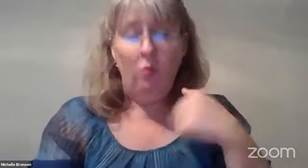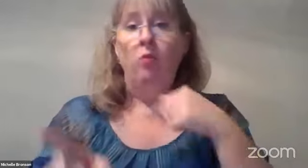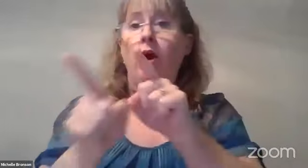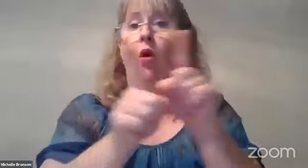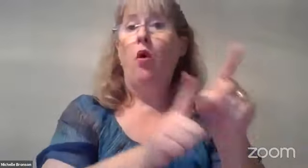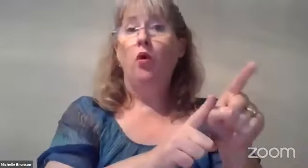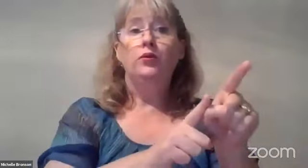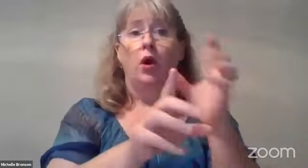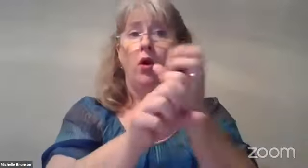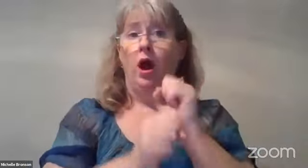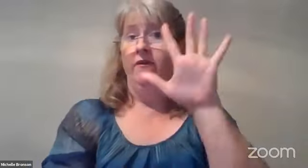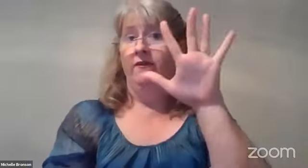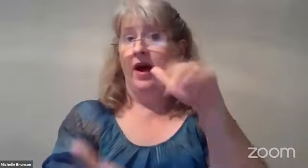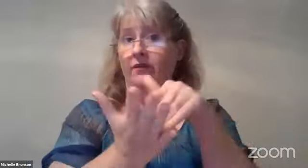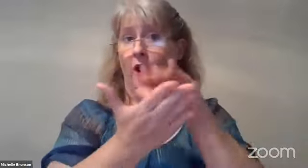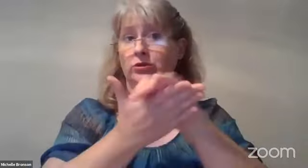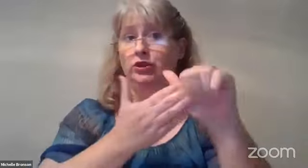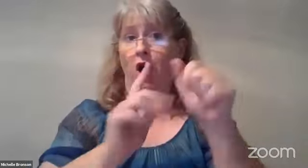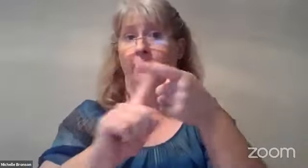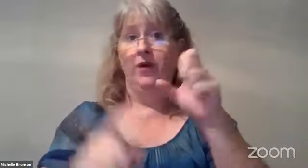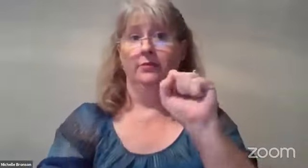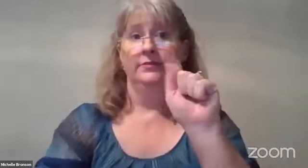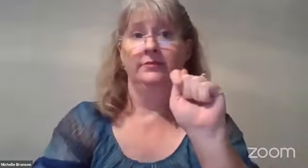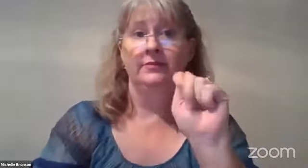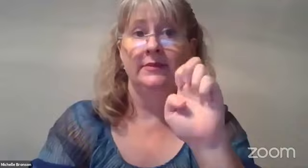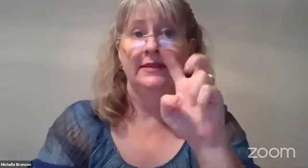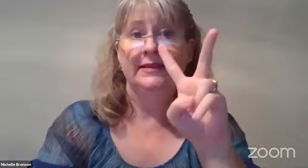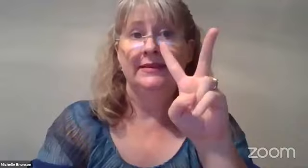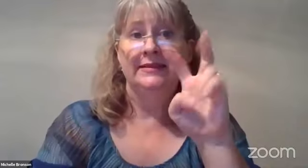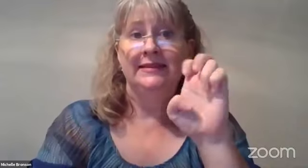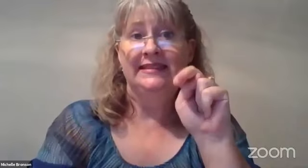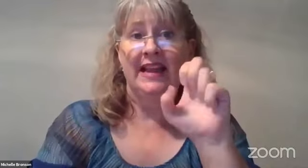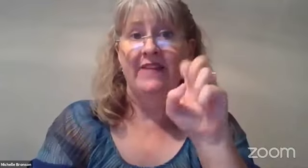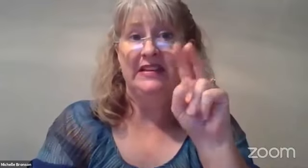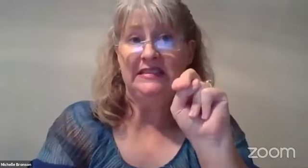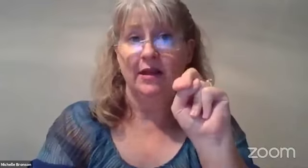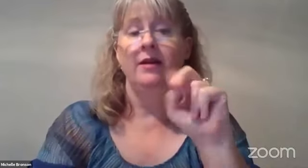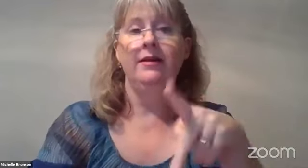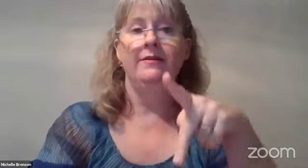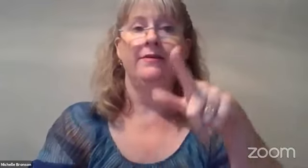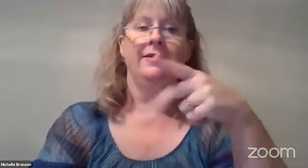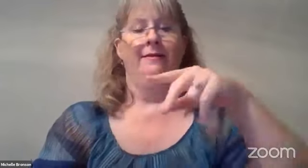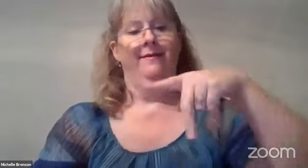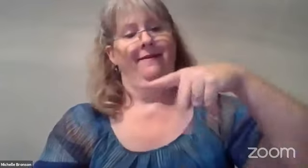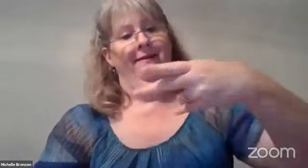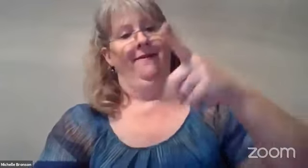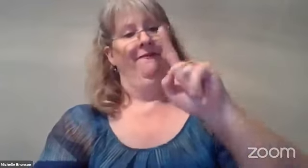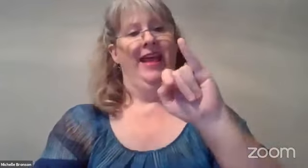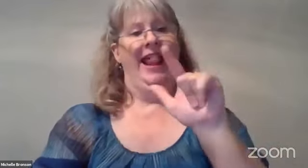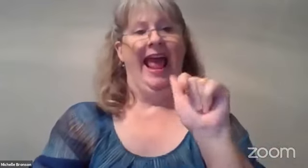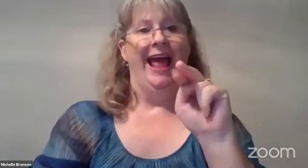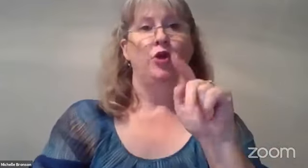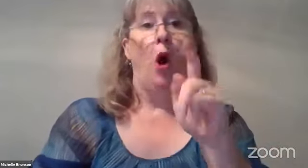the first 30 days. Also, we got $5,000 from the Stevenson